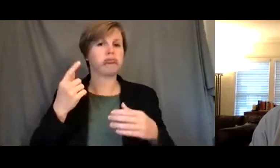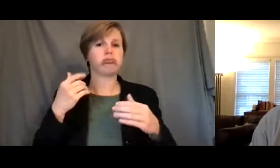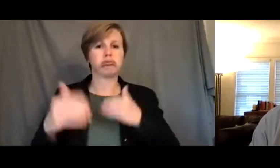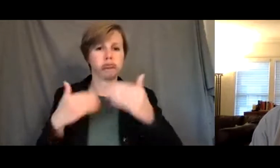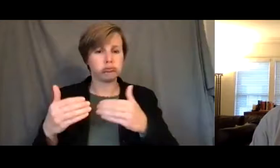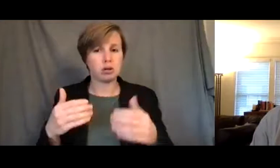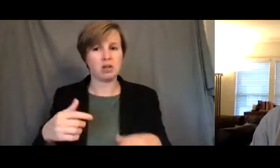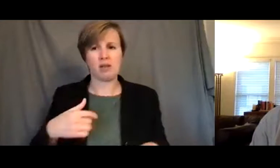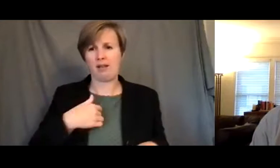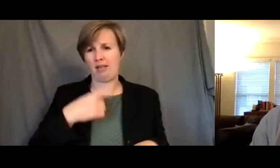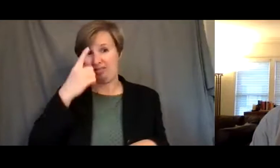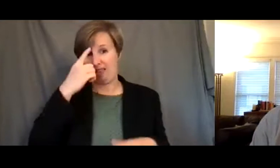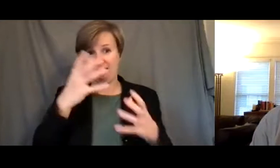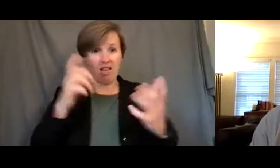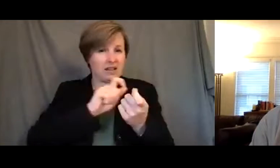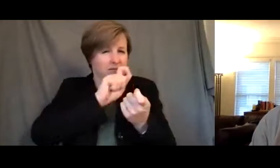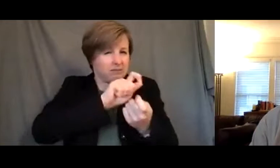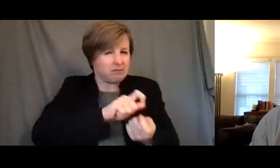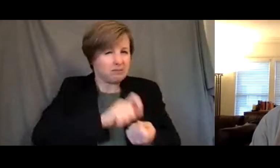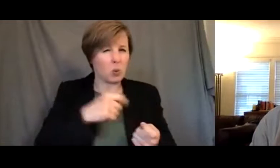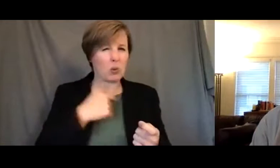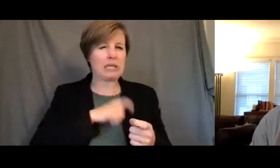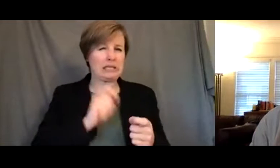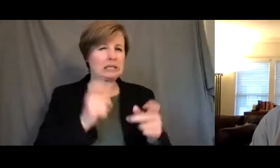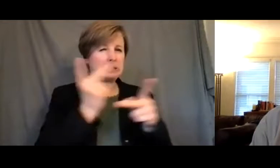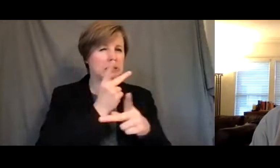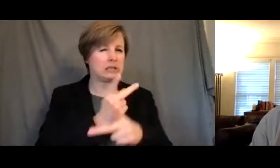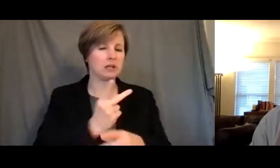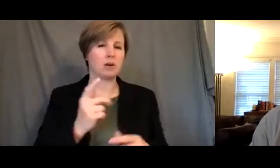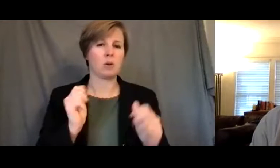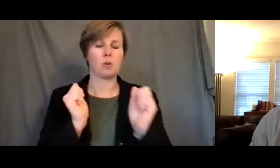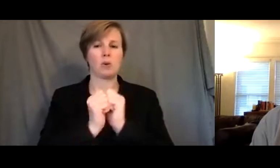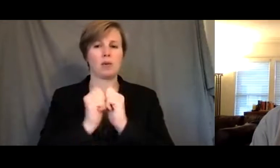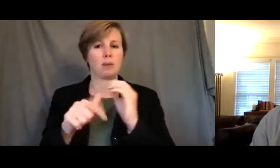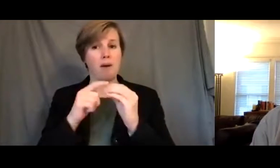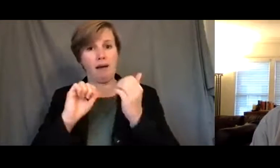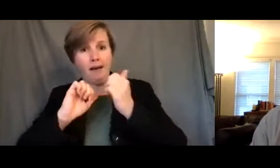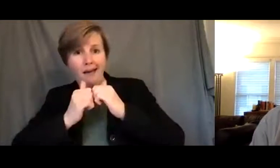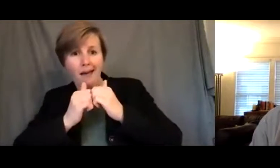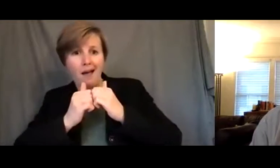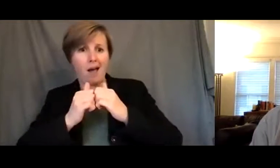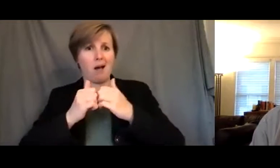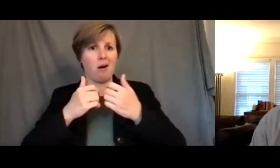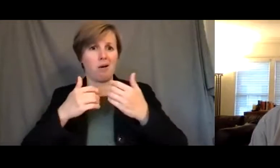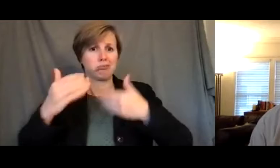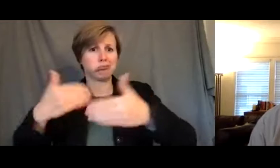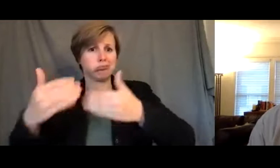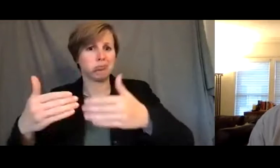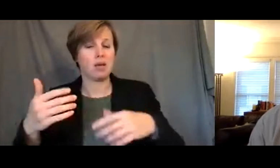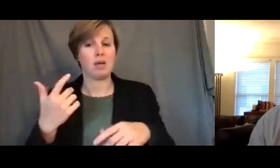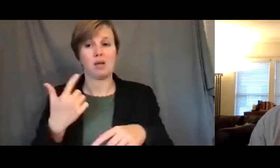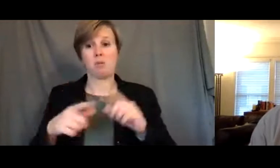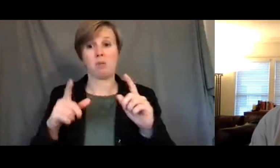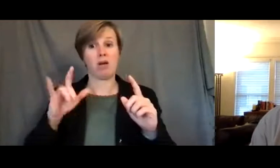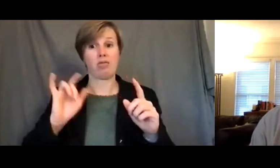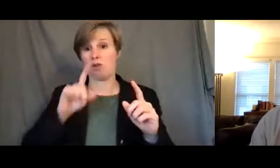I think there's a lot of details that need to be worked out with regard to how it works, but it's opened up